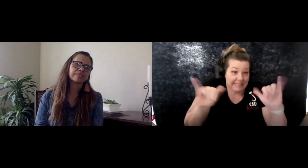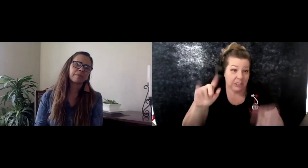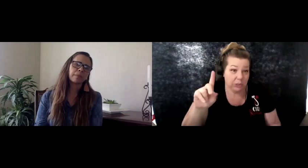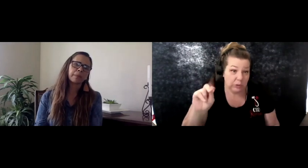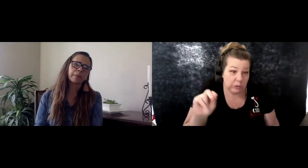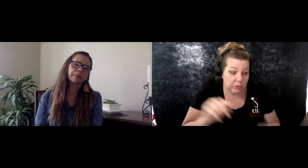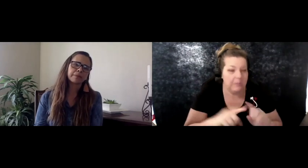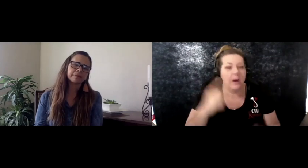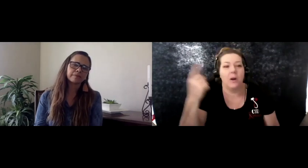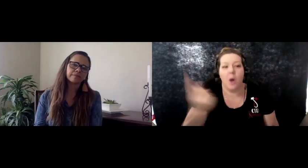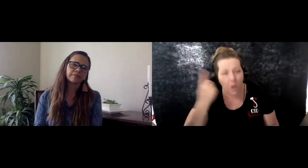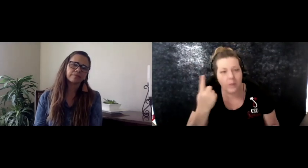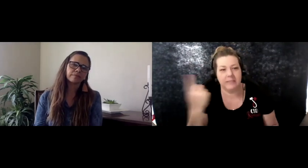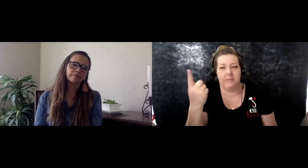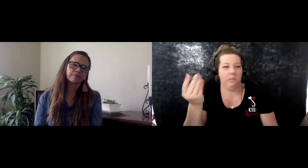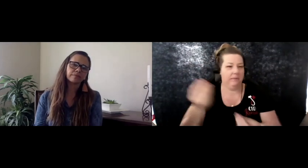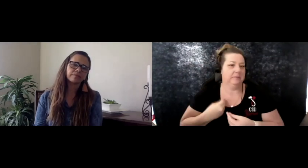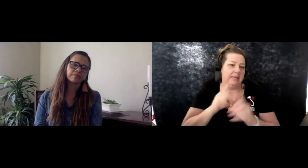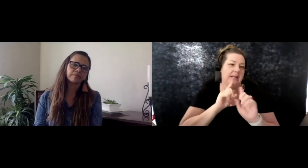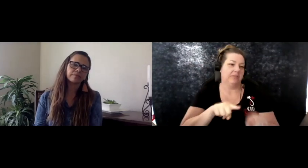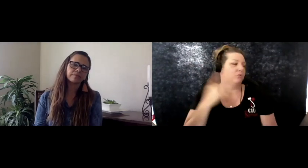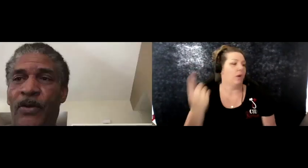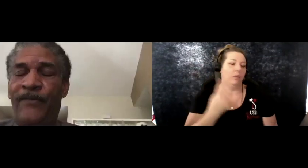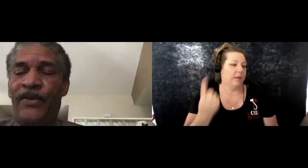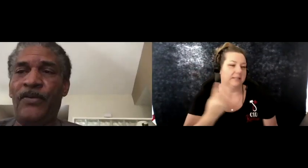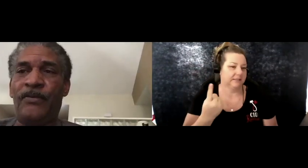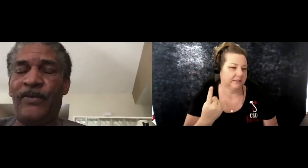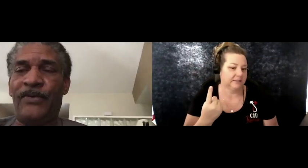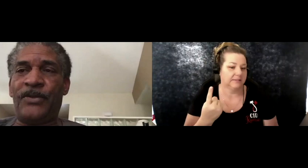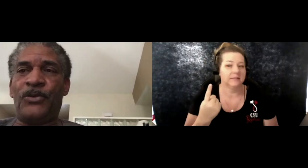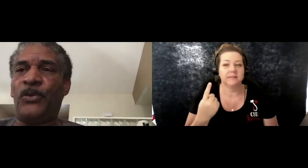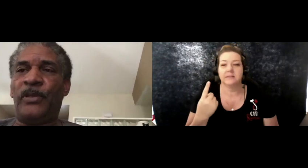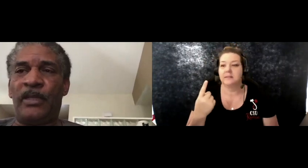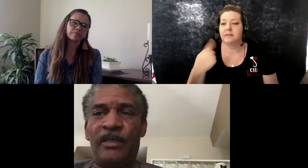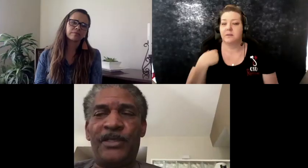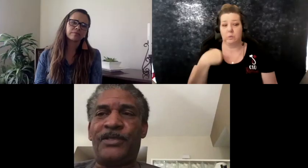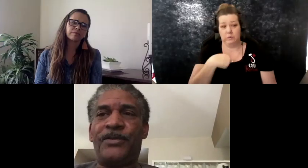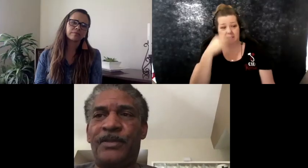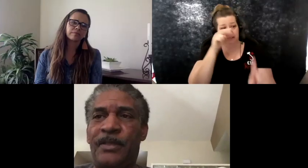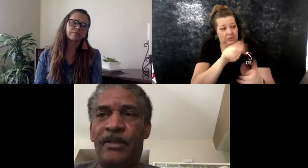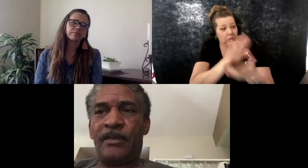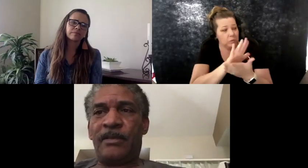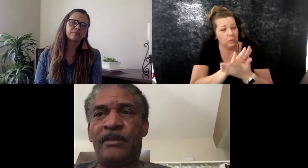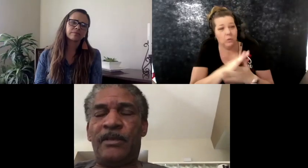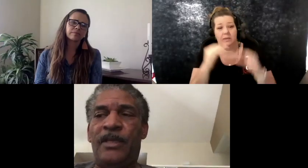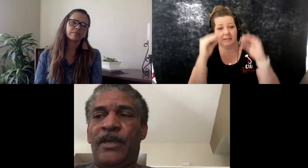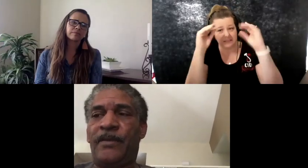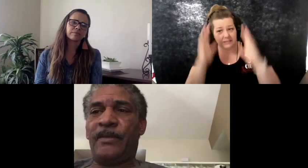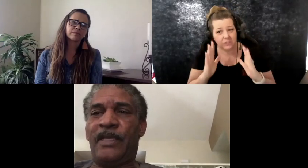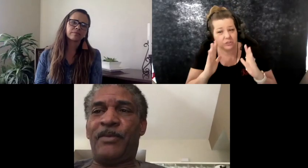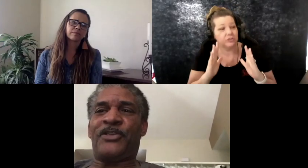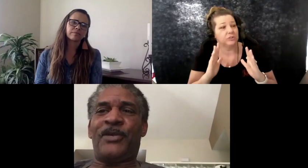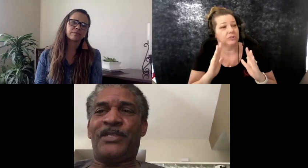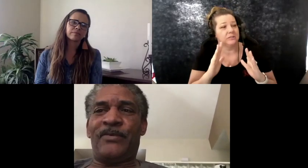there's always an answer. And, you know, we view the school, the teachers, you know,